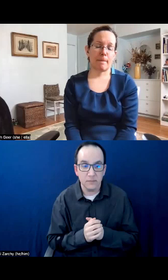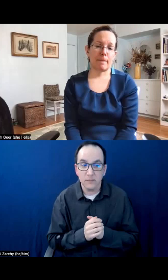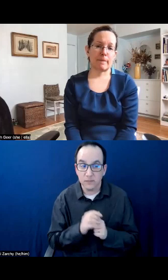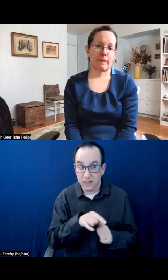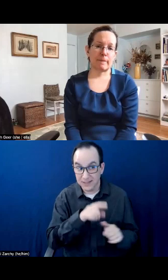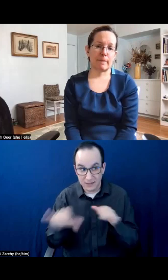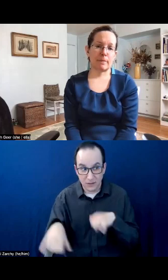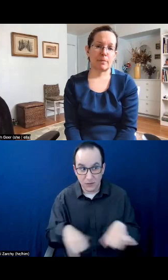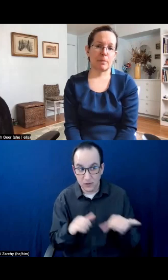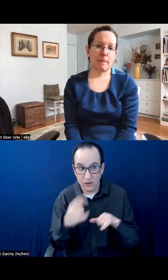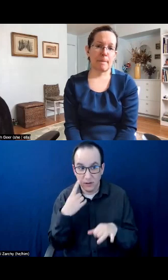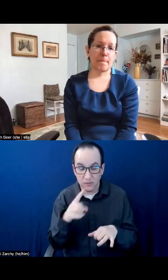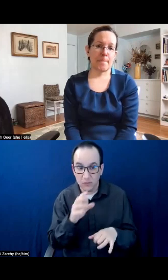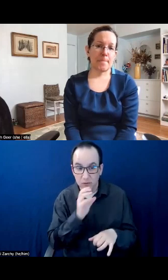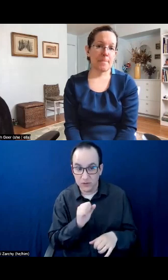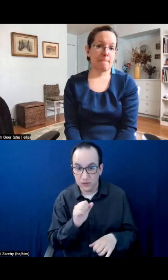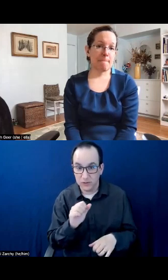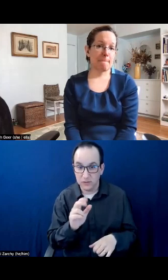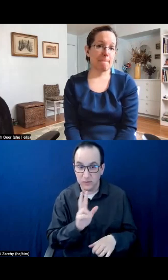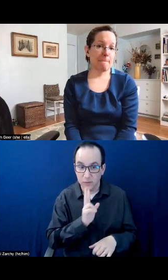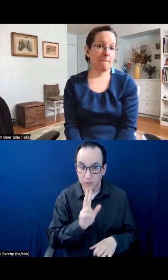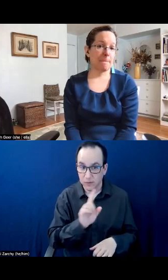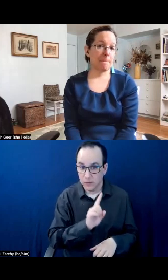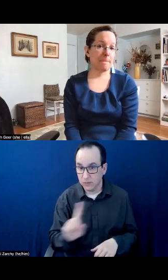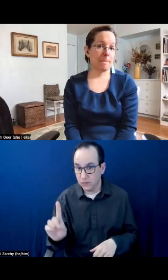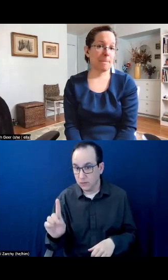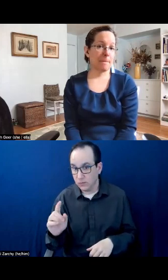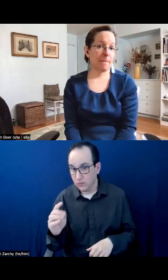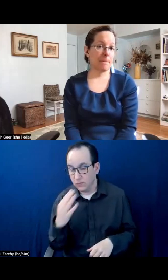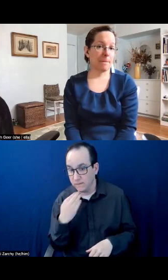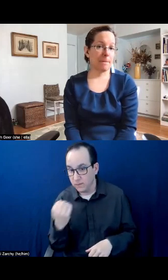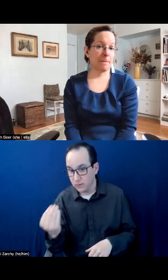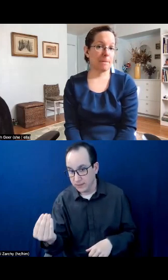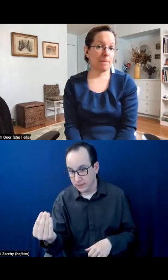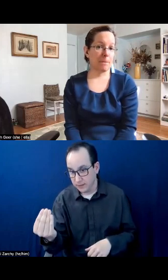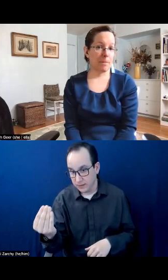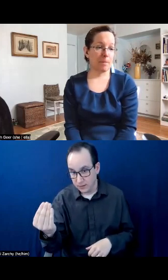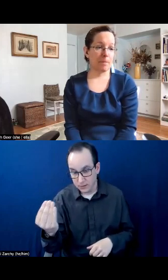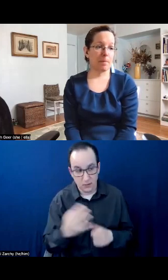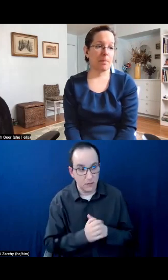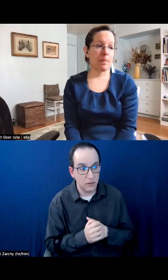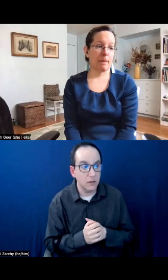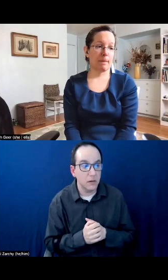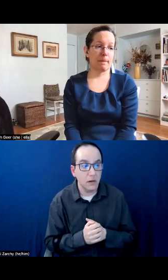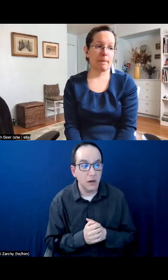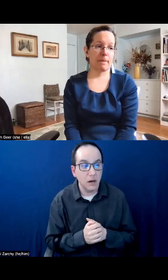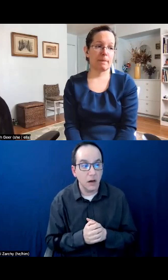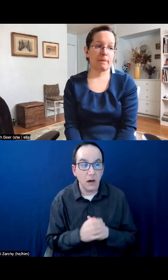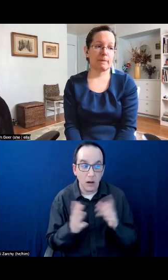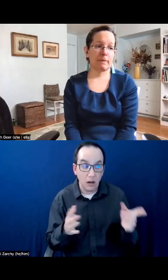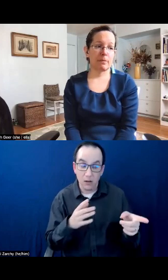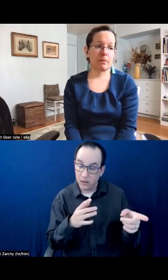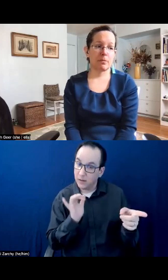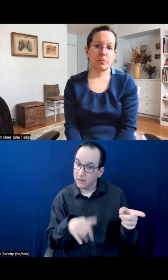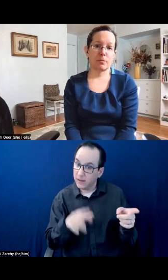that's receptive and expressive, standardized for age 3 to 14.